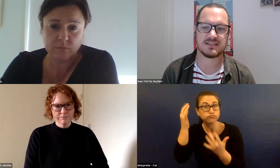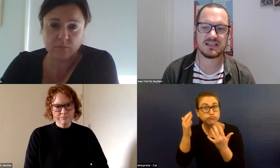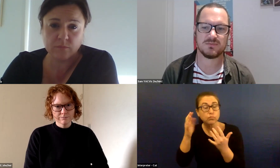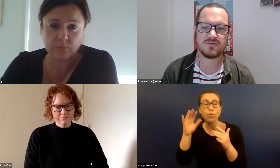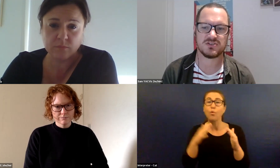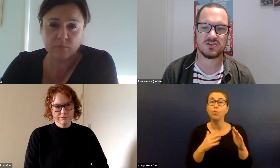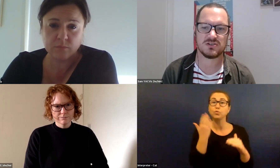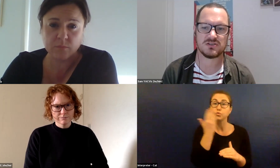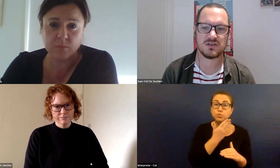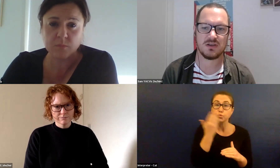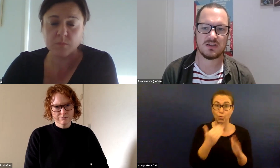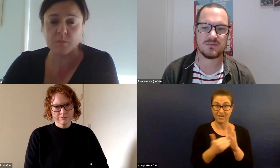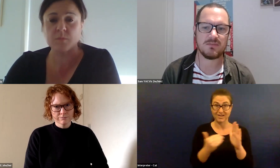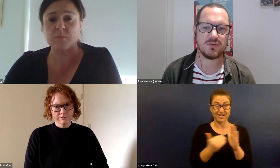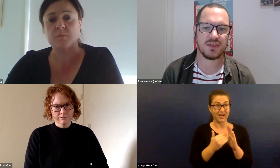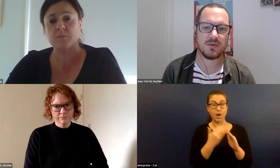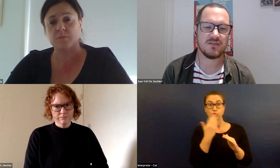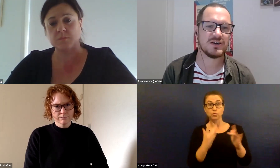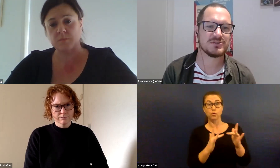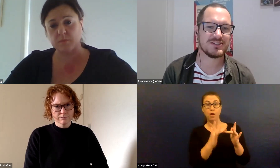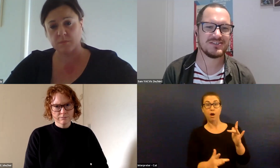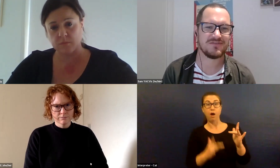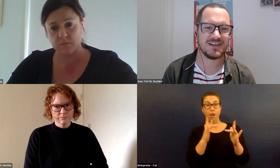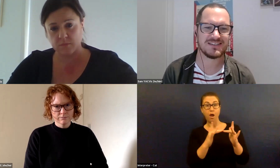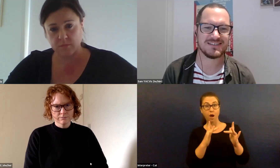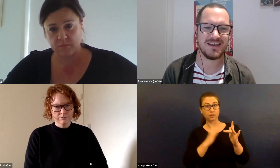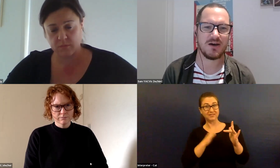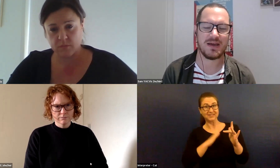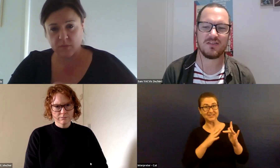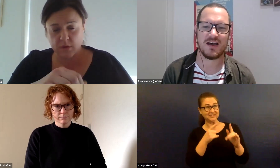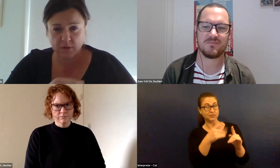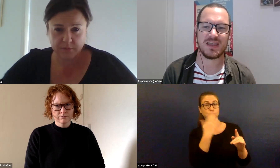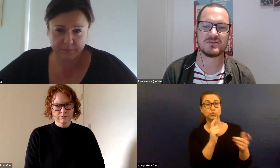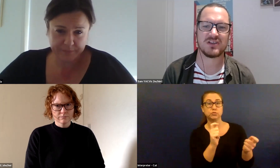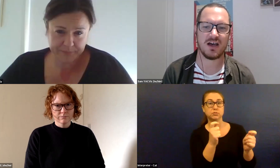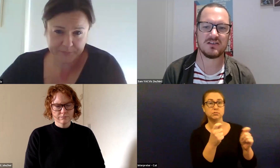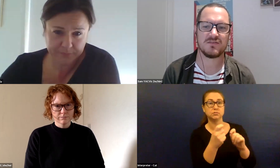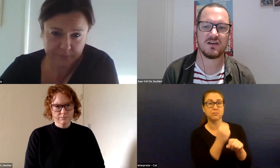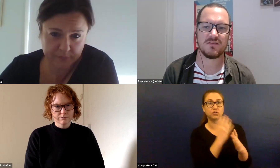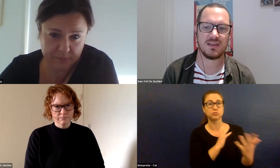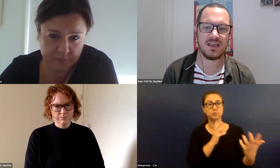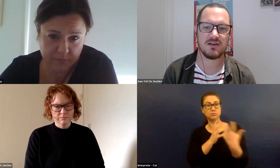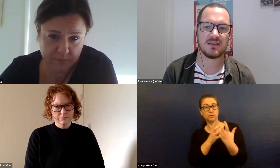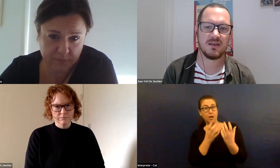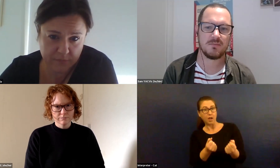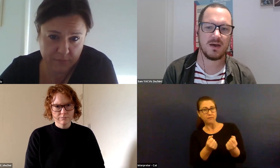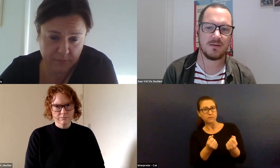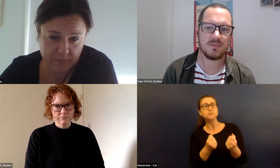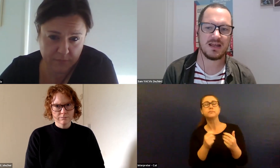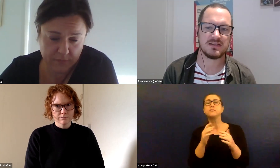learning is accessible for students? So maybe we'll think about the first question first, about outside of